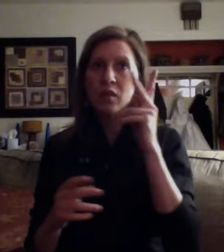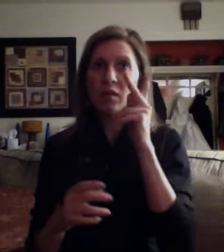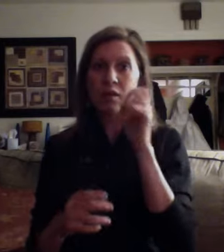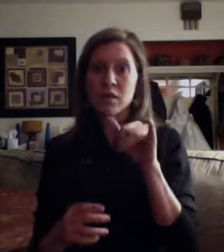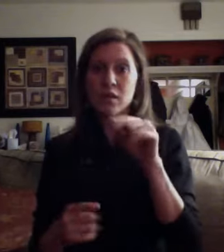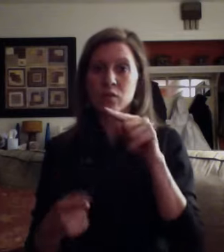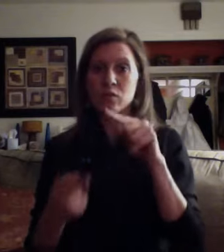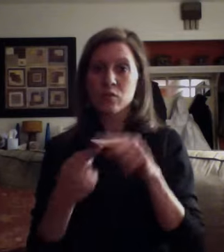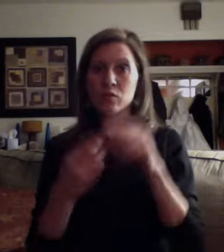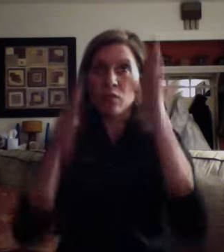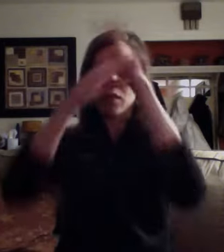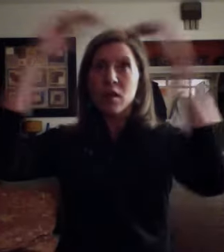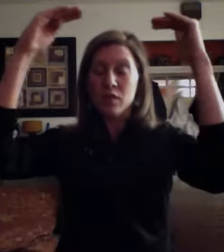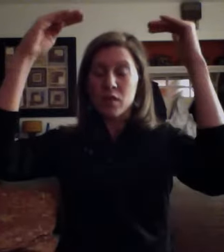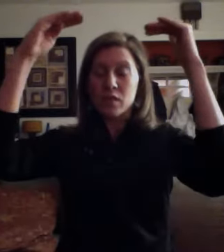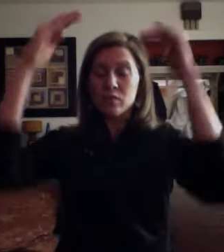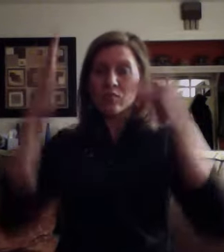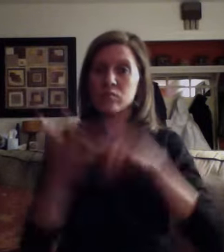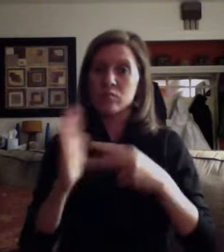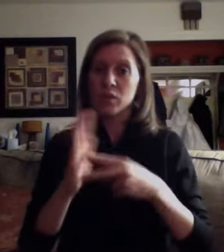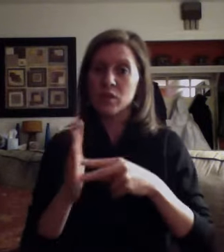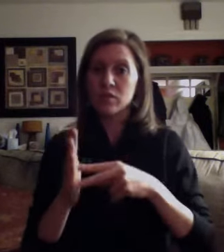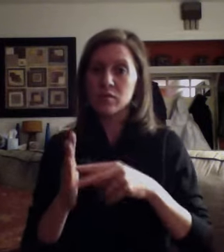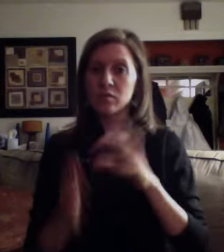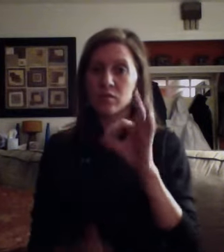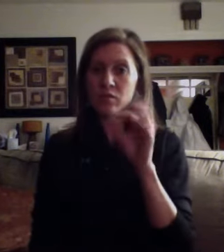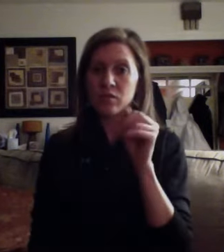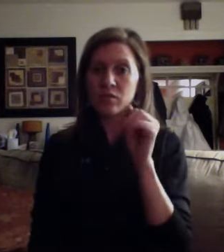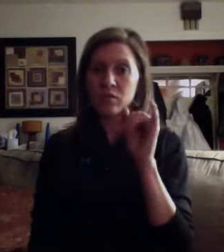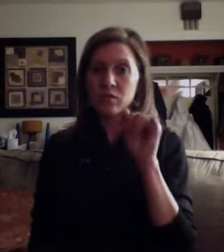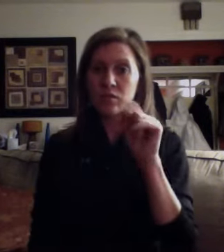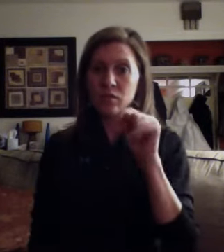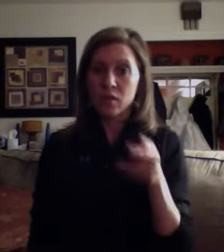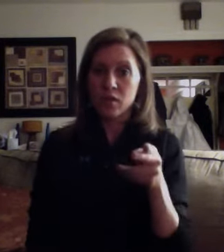So on colored paper, I cut out, probably about 50 keys.